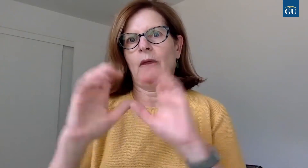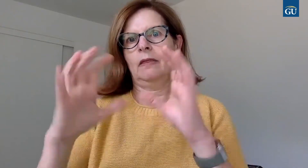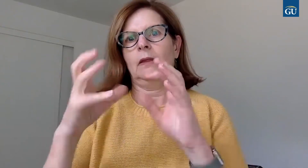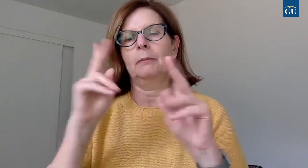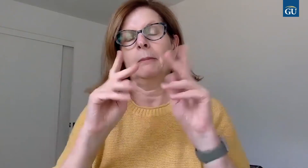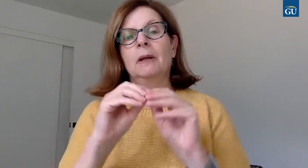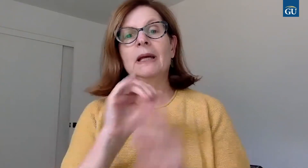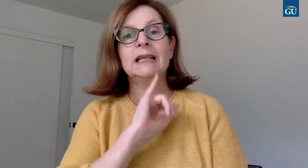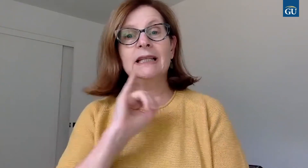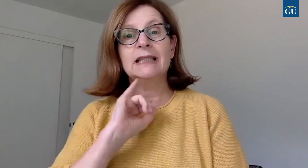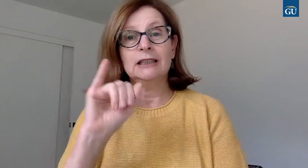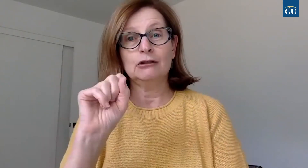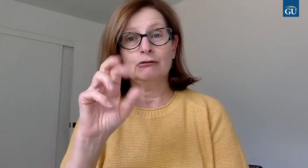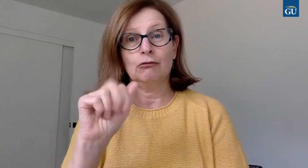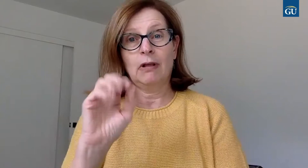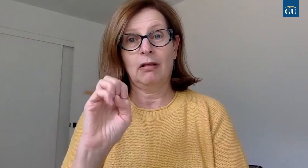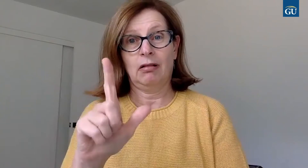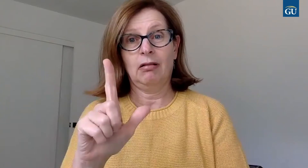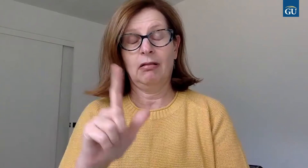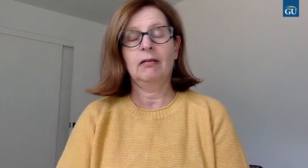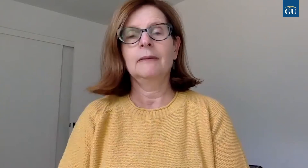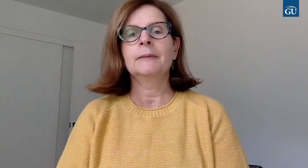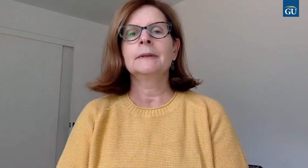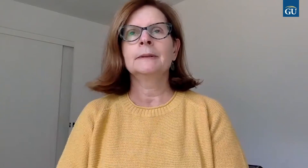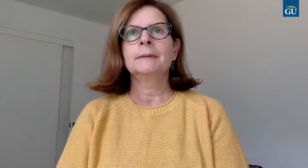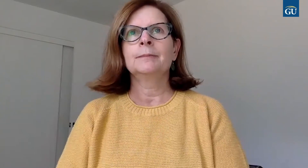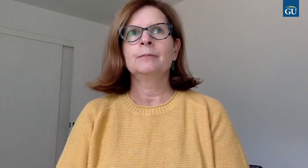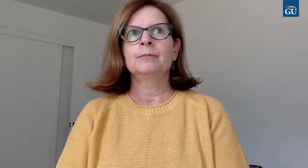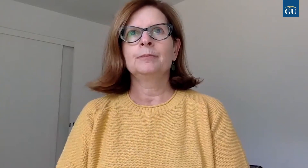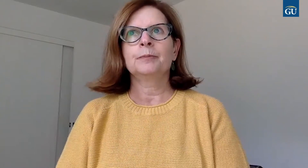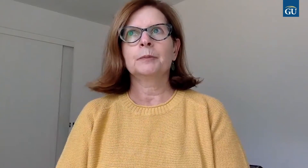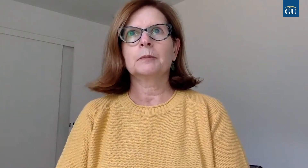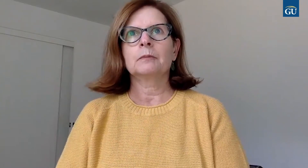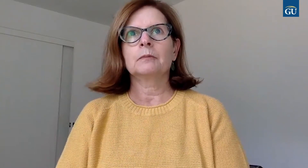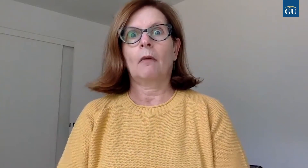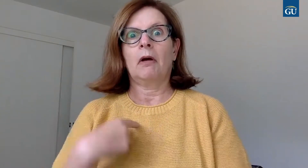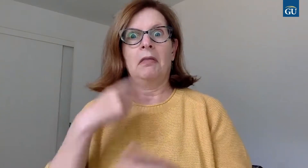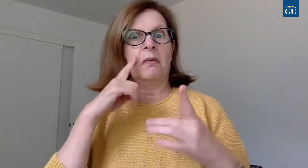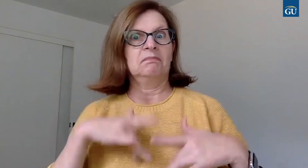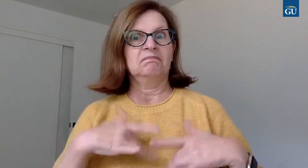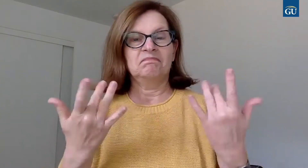Israel.